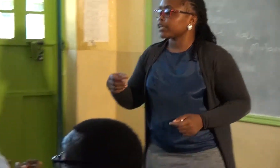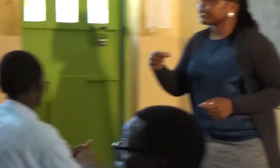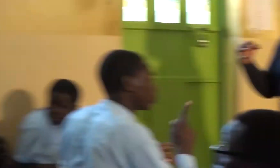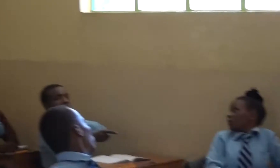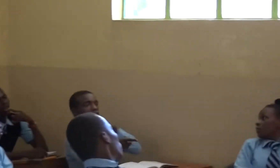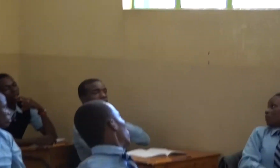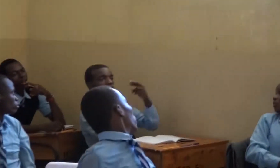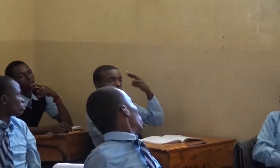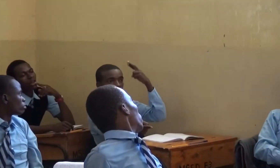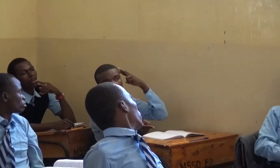Frederick.